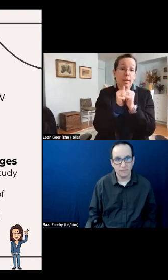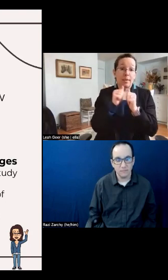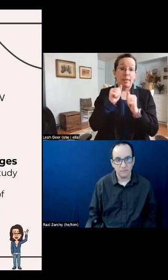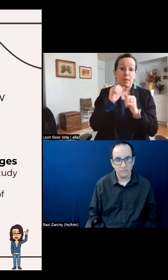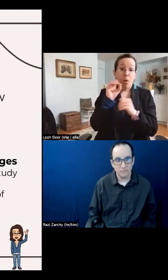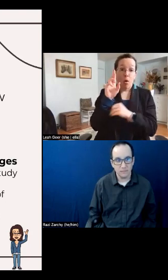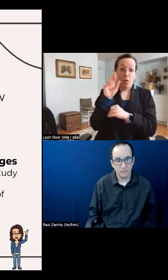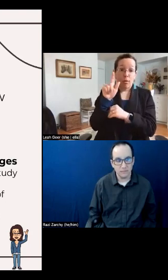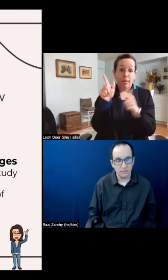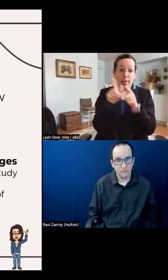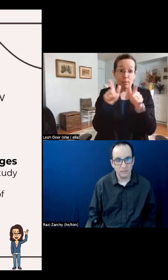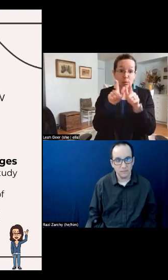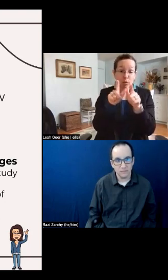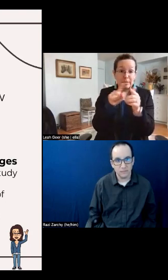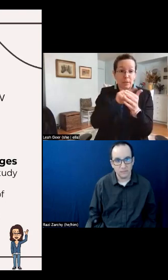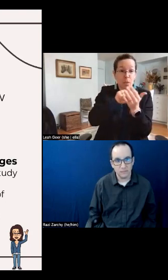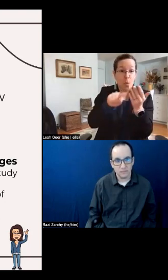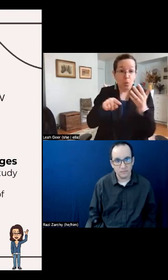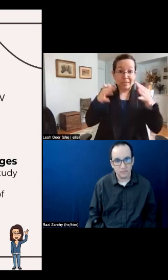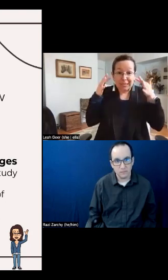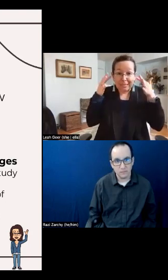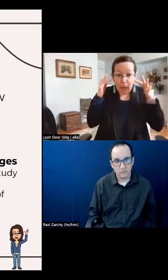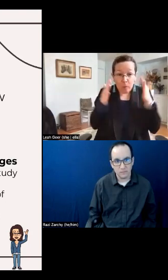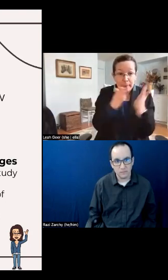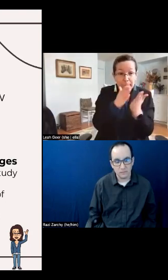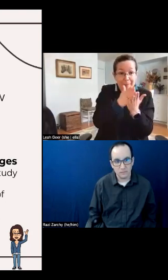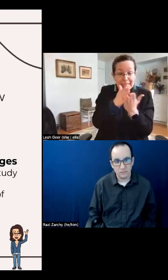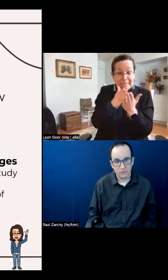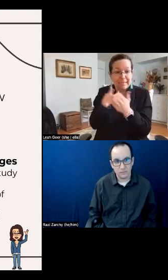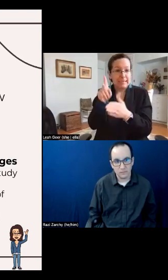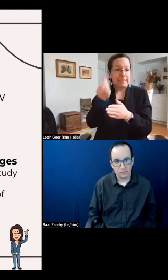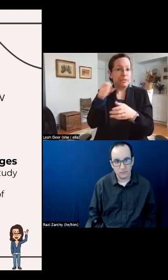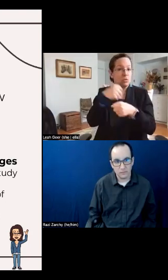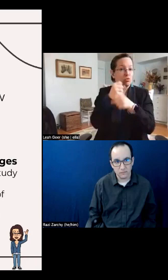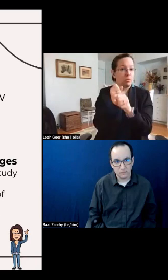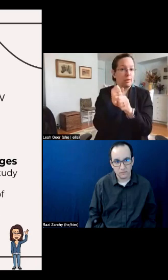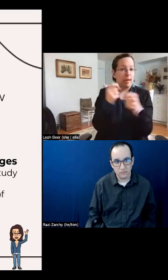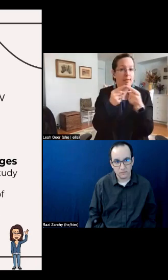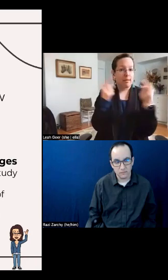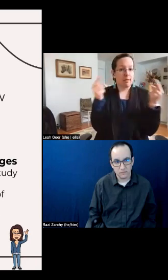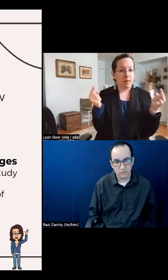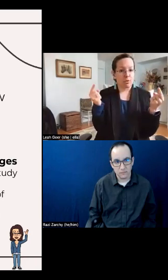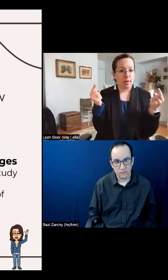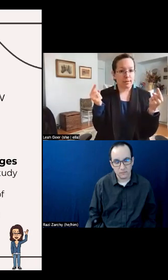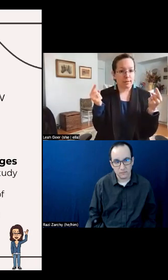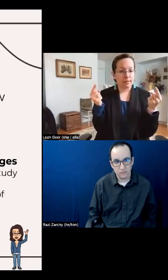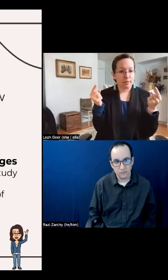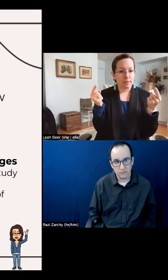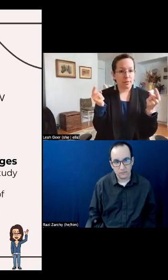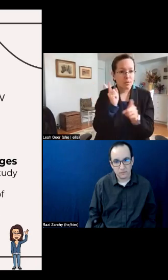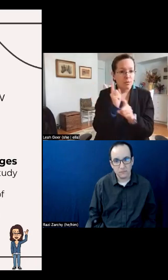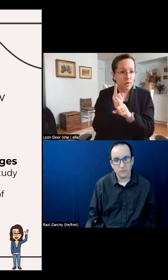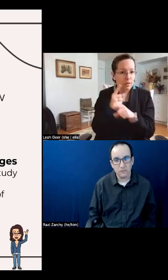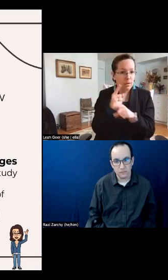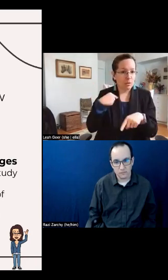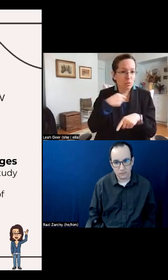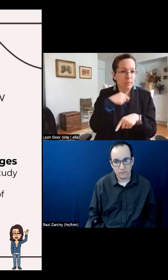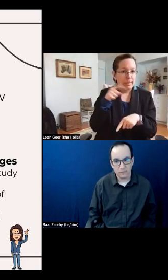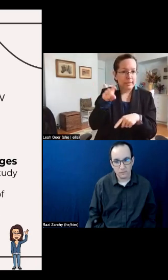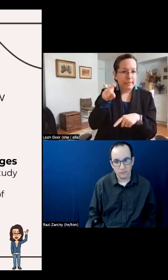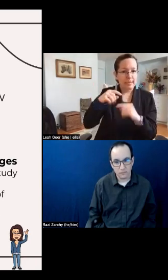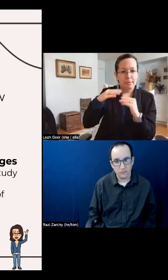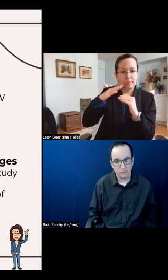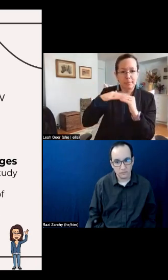put together to create their syntax. Now, for oral languages, again, those sound patterns and those pieces are needed to create